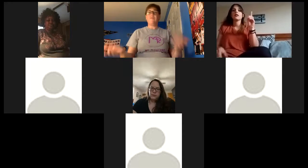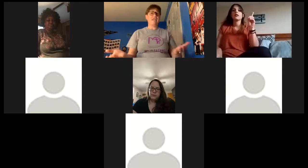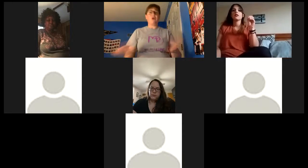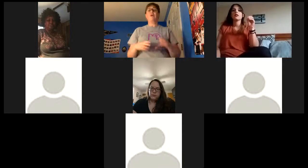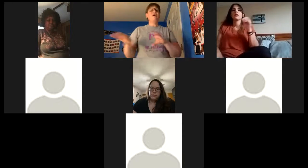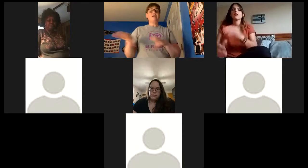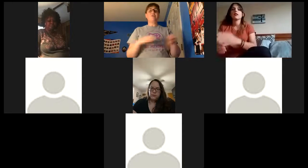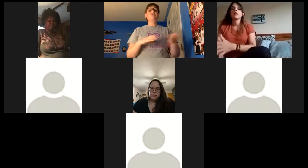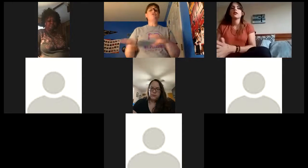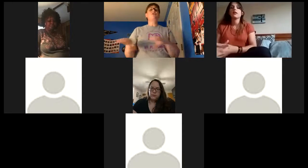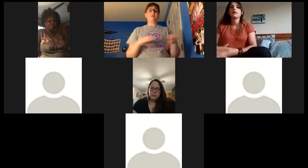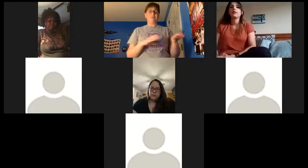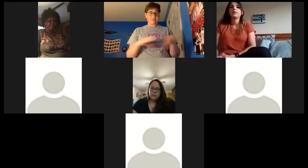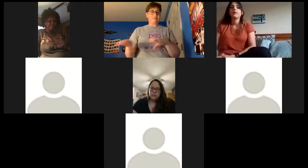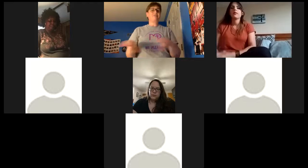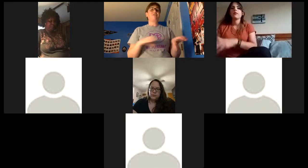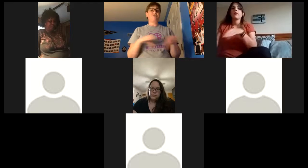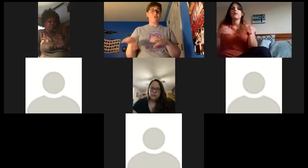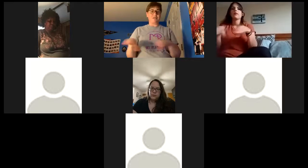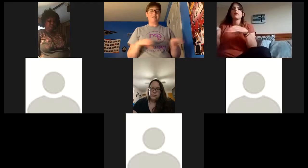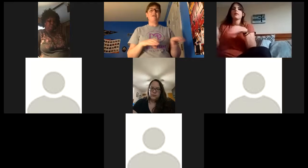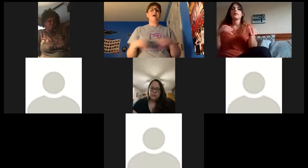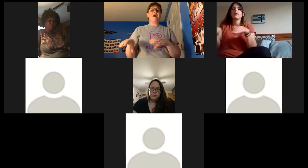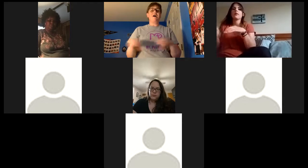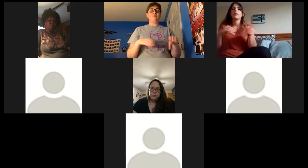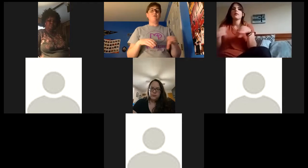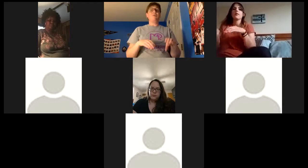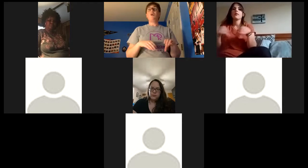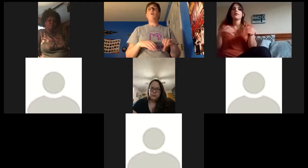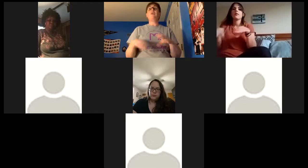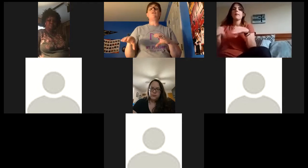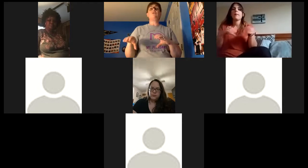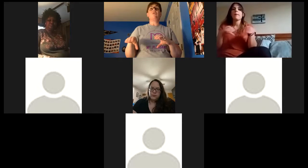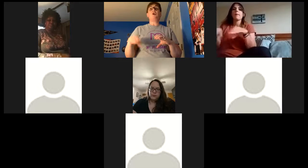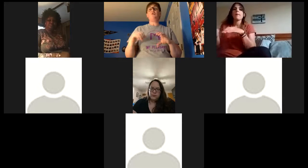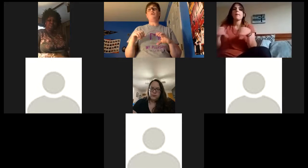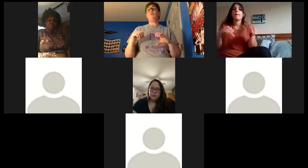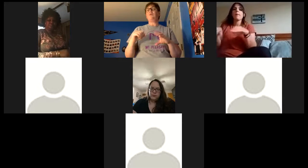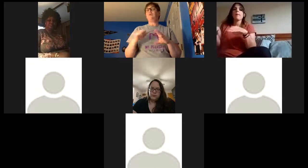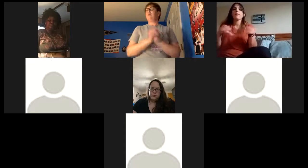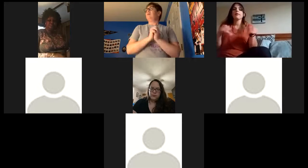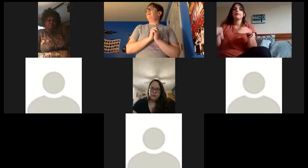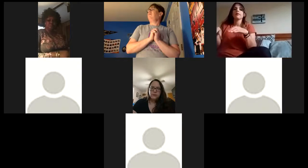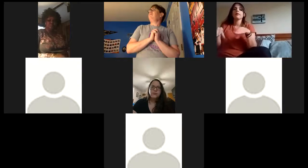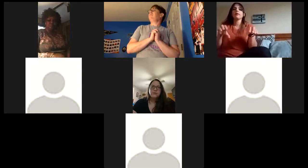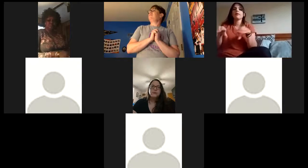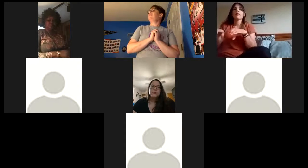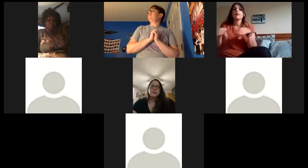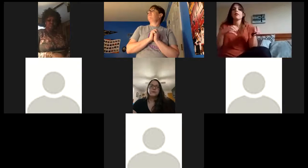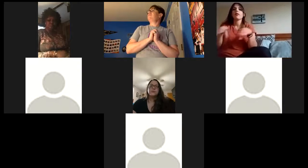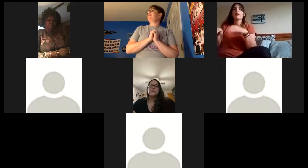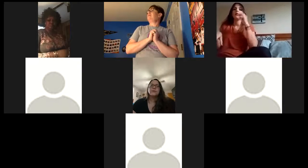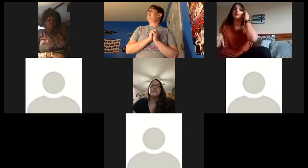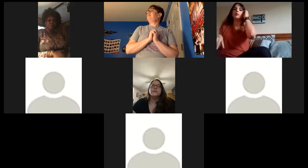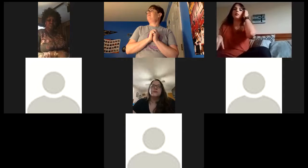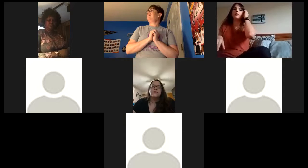your video? You know, did you do it? Did you do it? We're going to go, oh